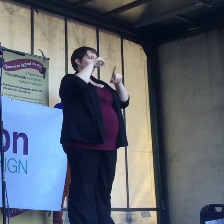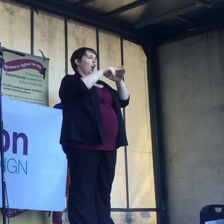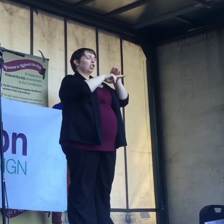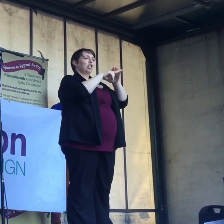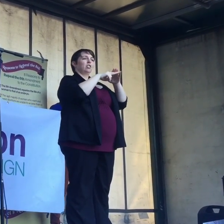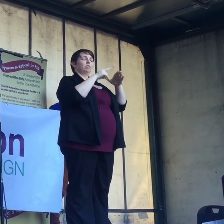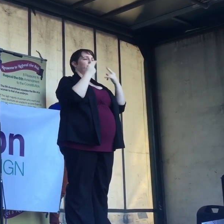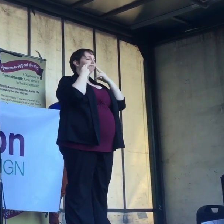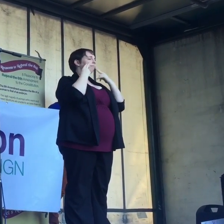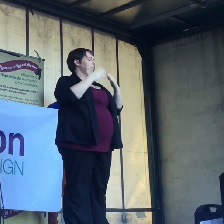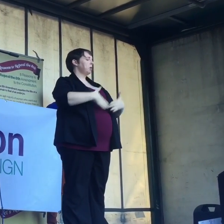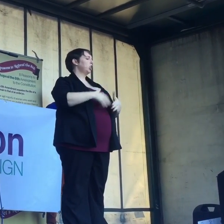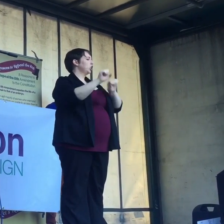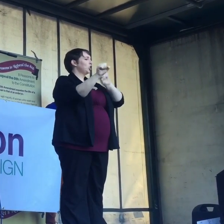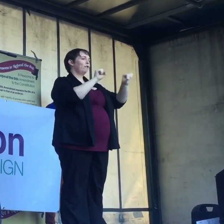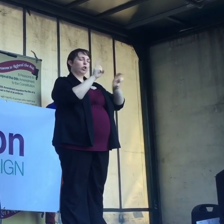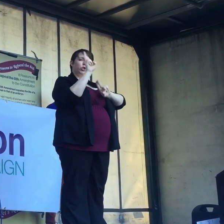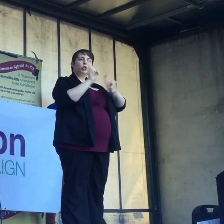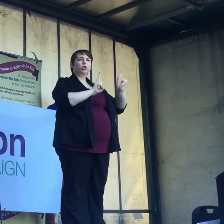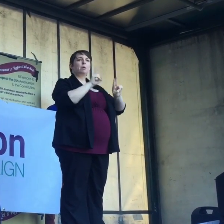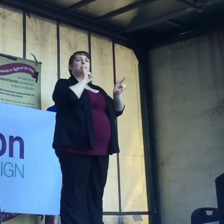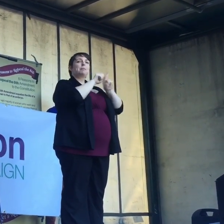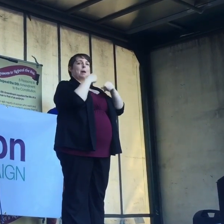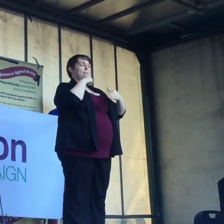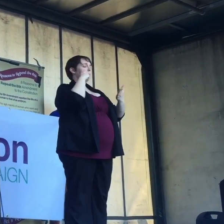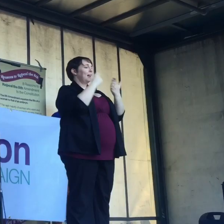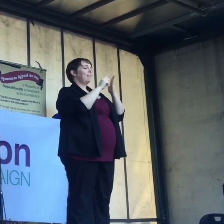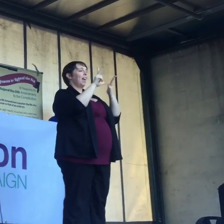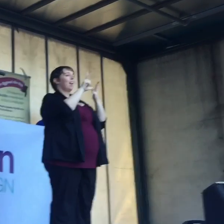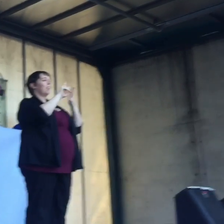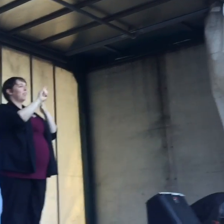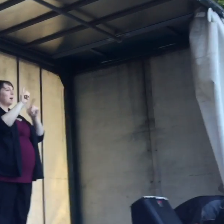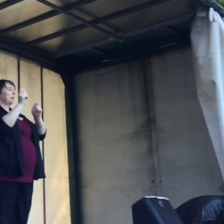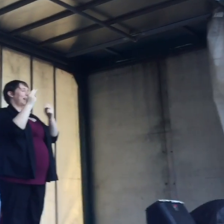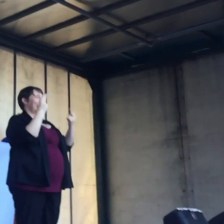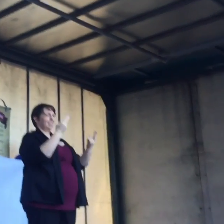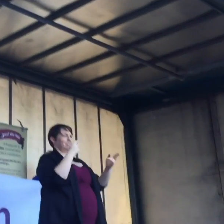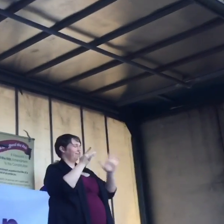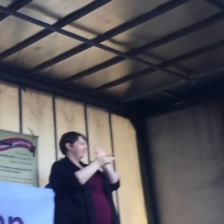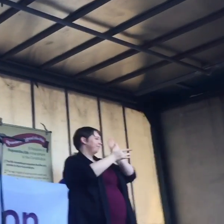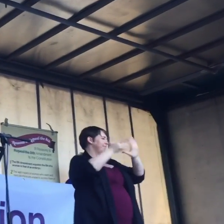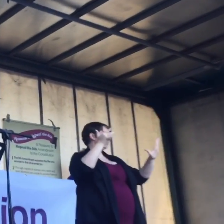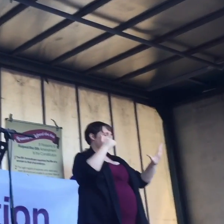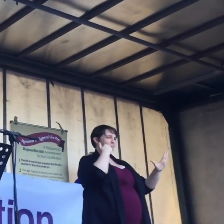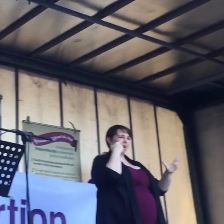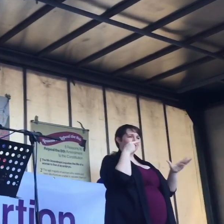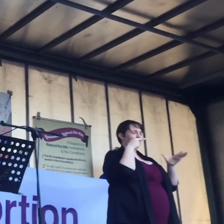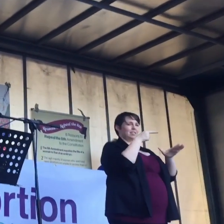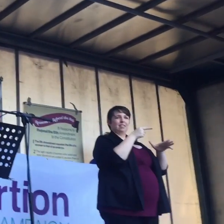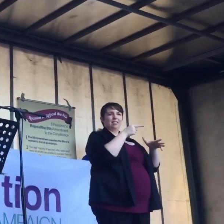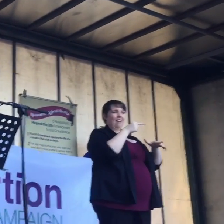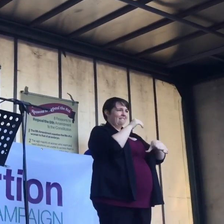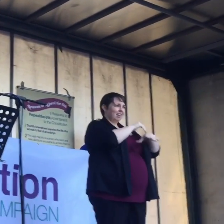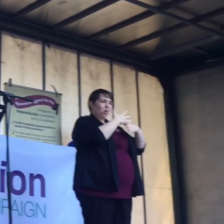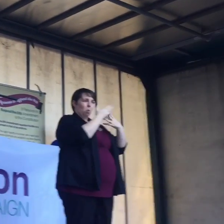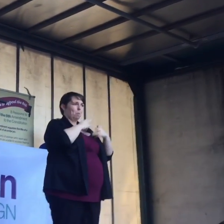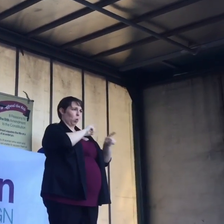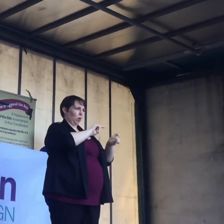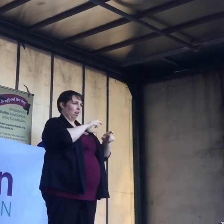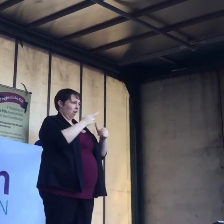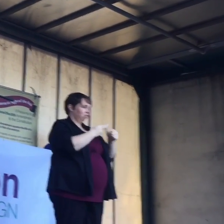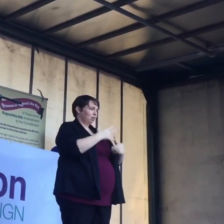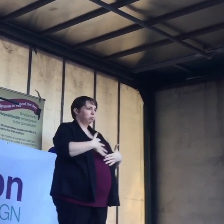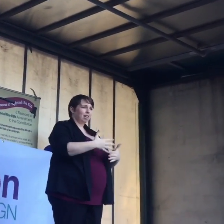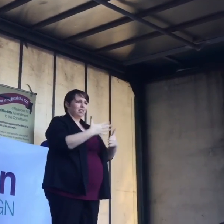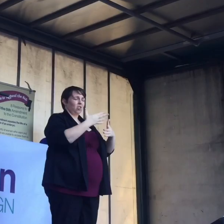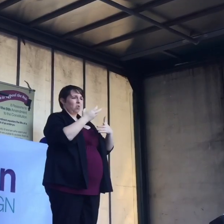Maternity Services provision, but also that the 8th Amendment needs to be repealed because it affects women in continued pregnancy and birth as well. It's not an